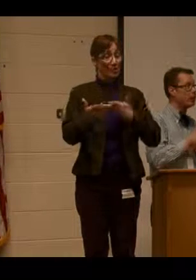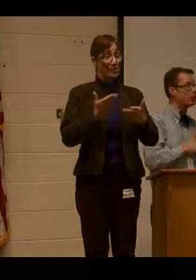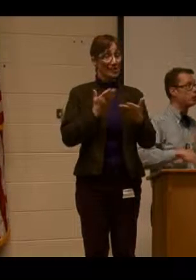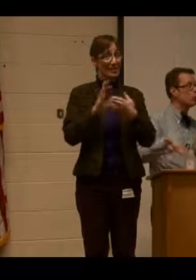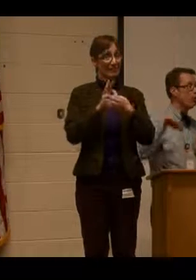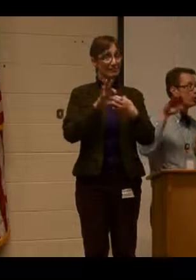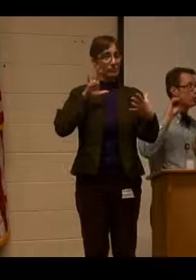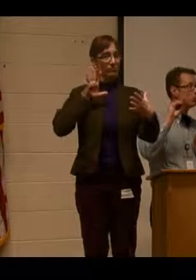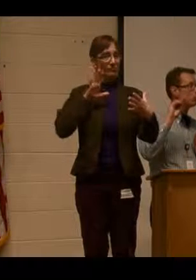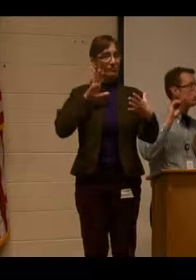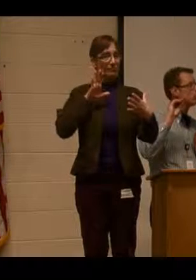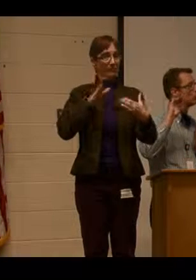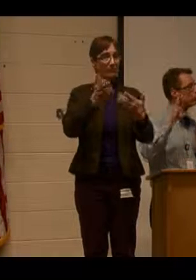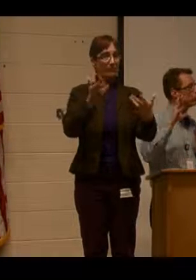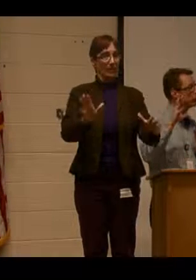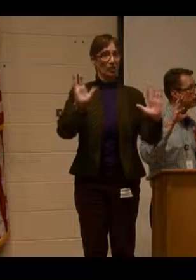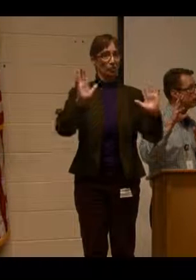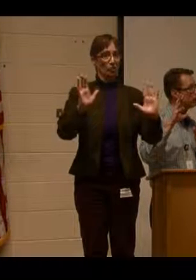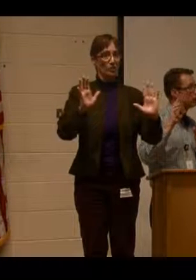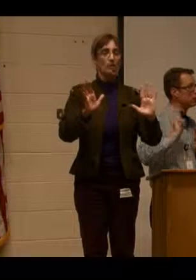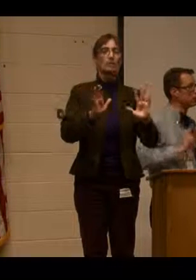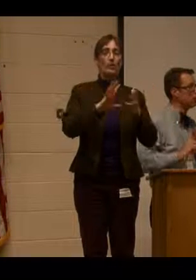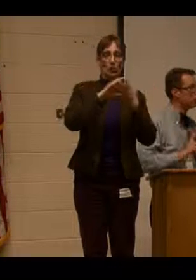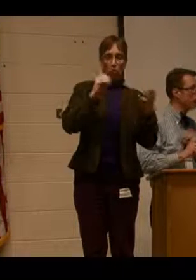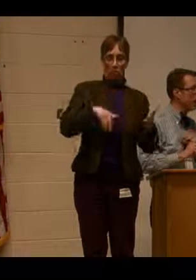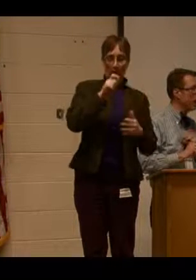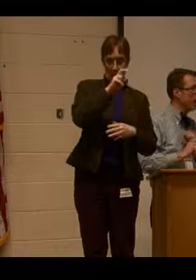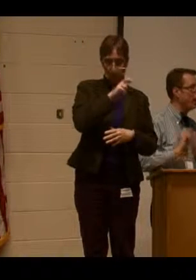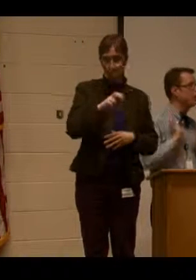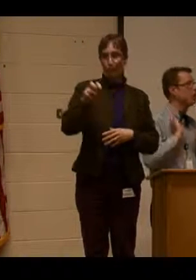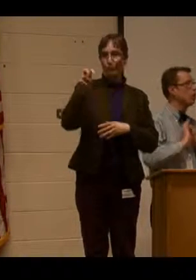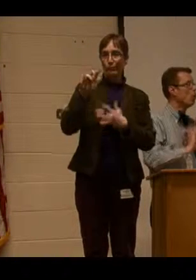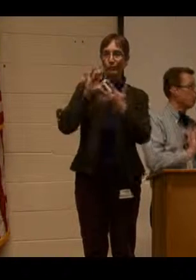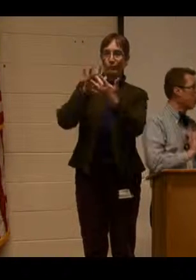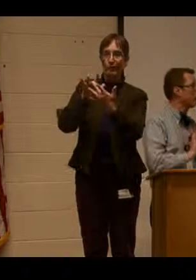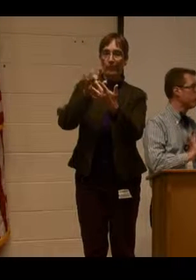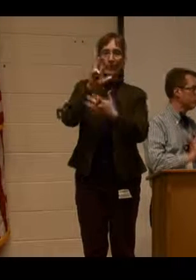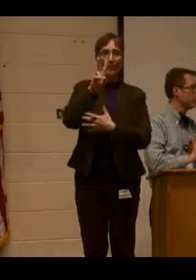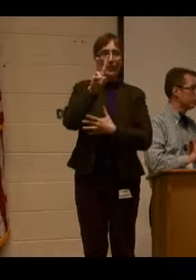adult services, such as voc rehab or other adult services.